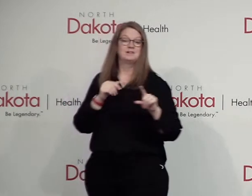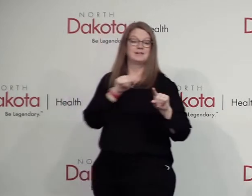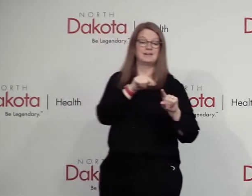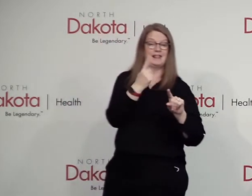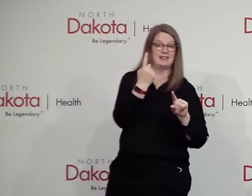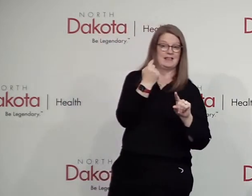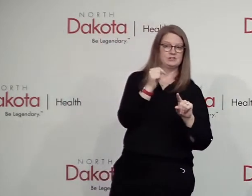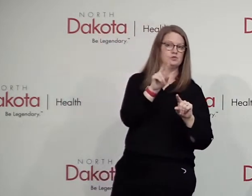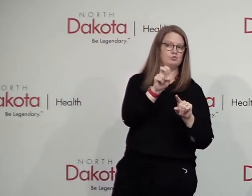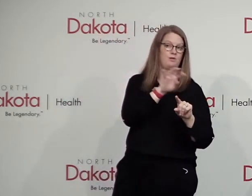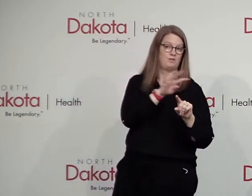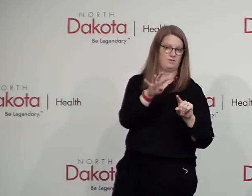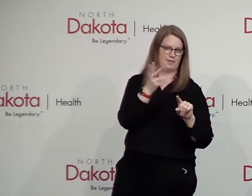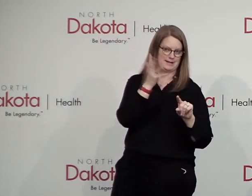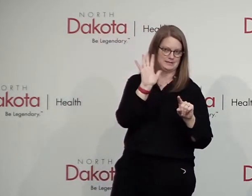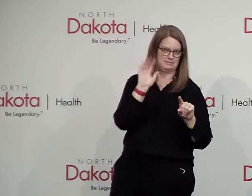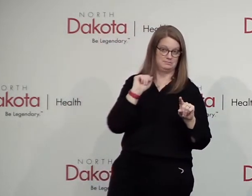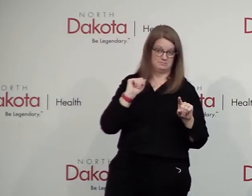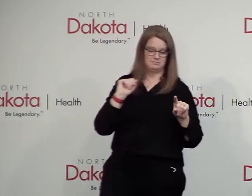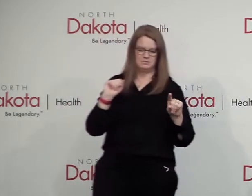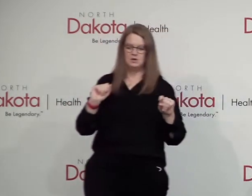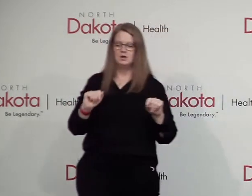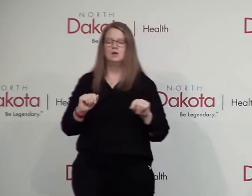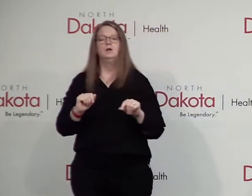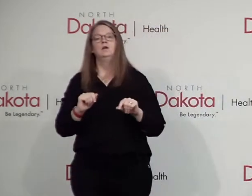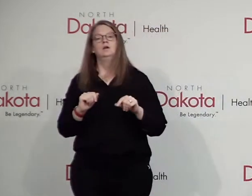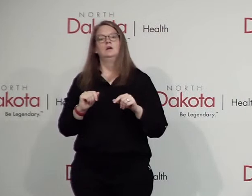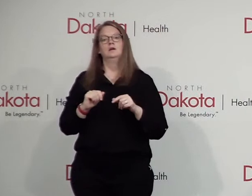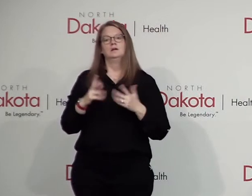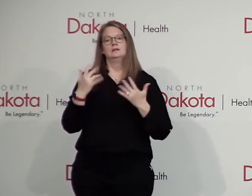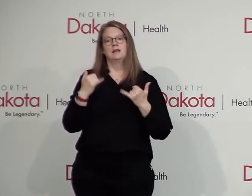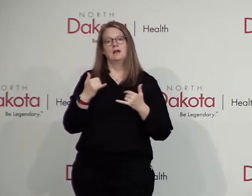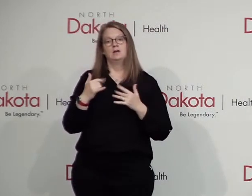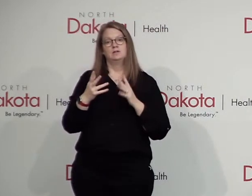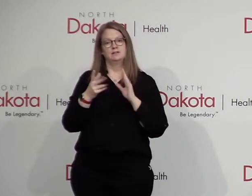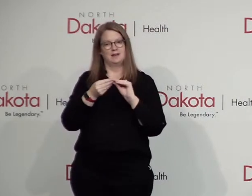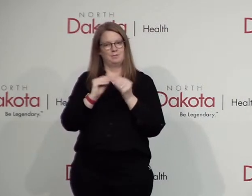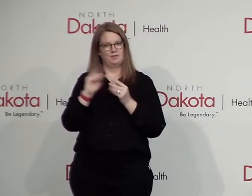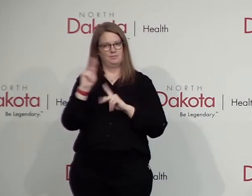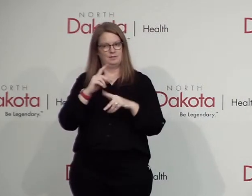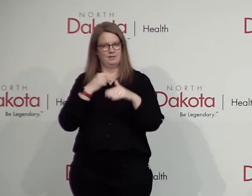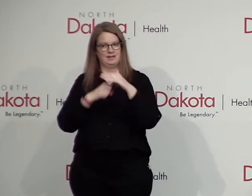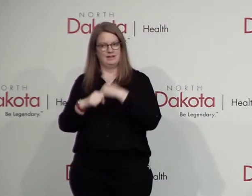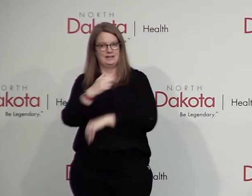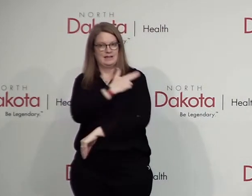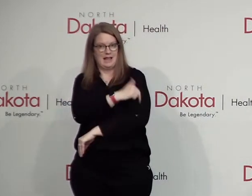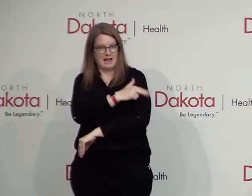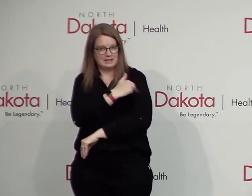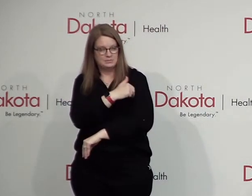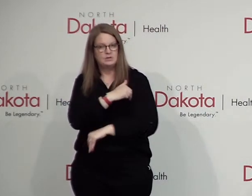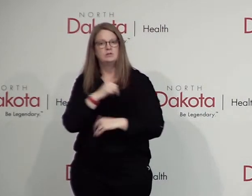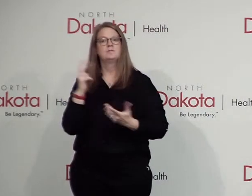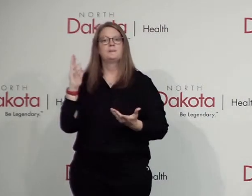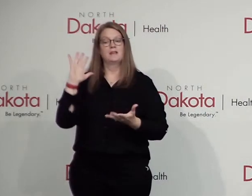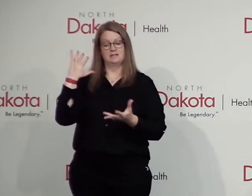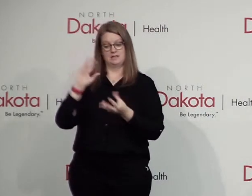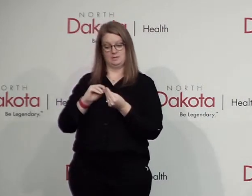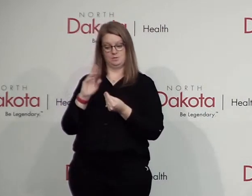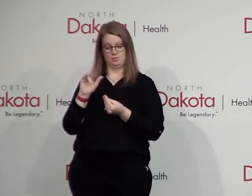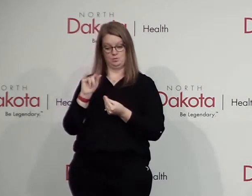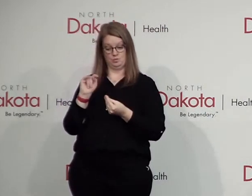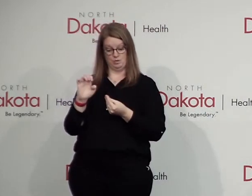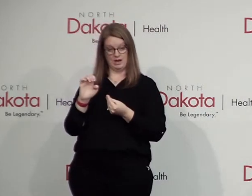had 244. In terms of hospitalizations, the cumulative rate of laboratory-confirmed